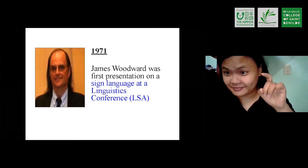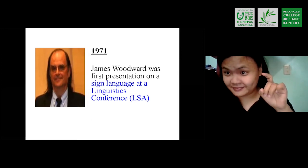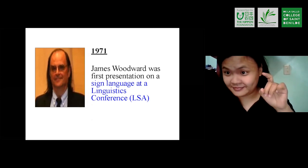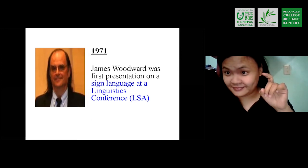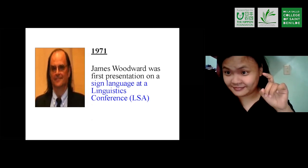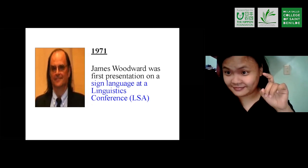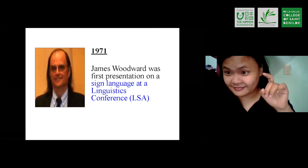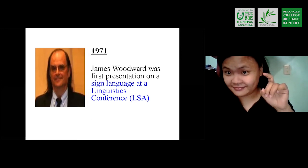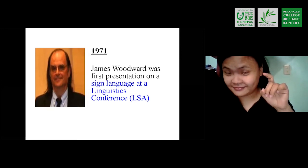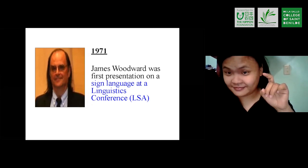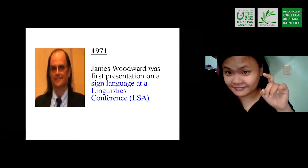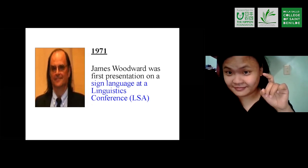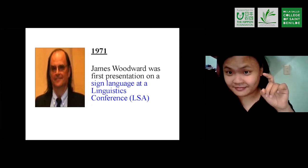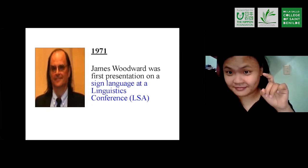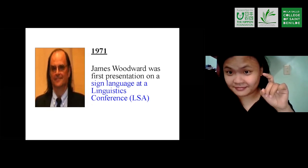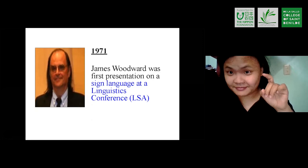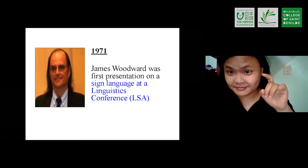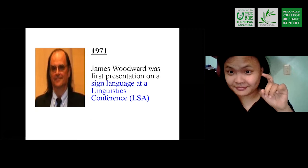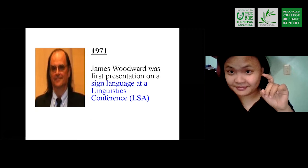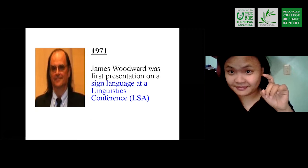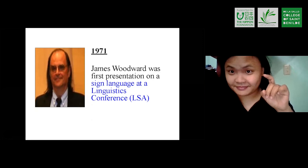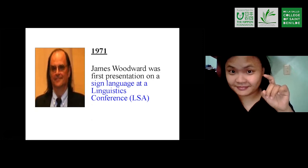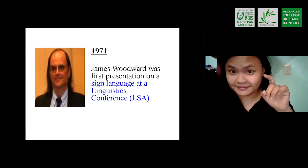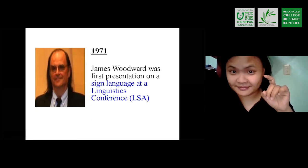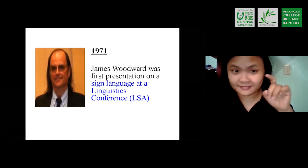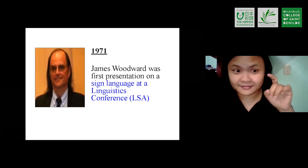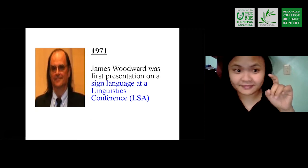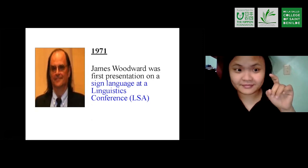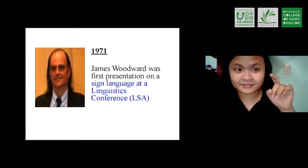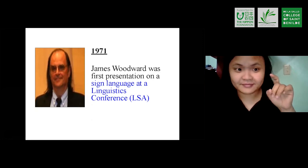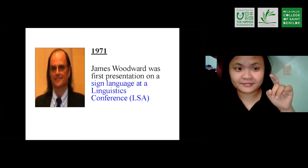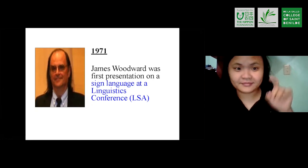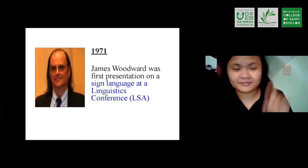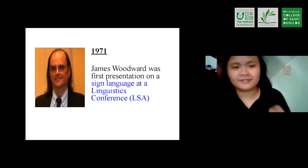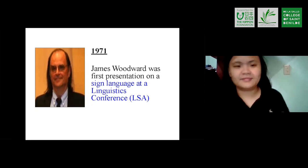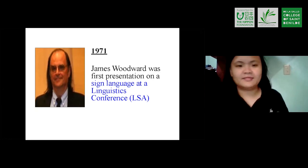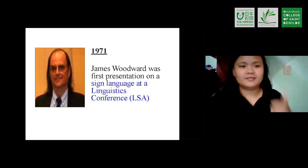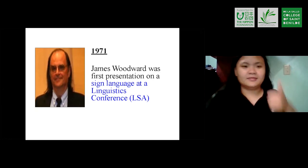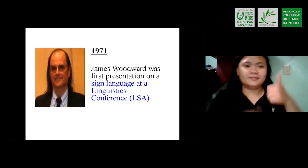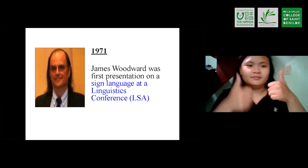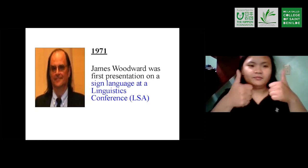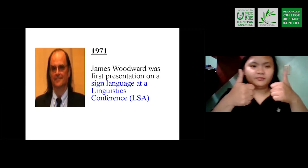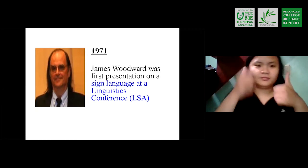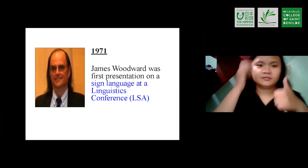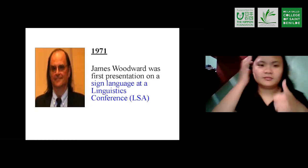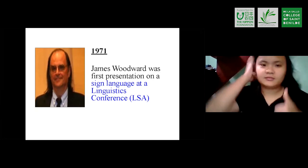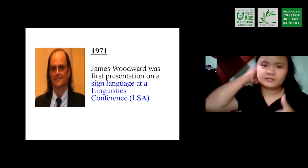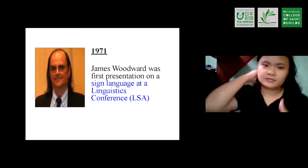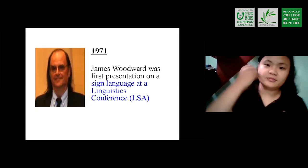So I don't think you can see the picture, but we'll just go ahead with the interpretation. Go ahead.